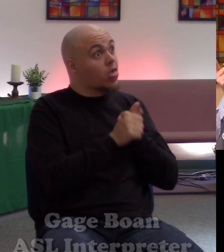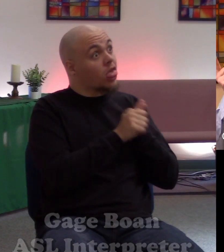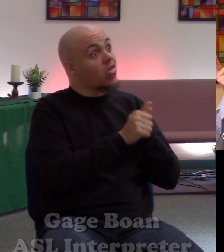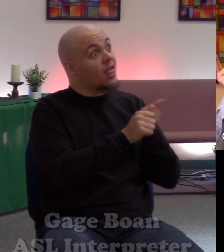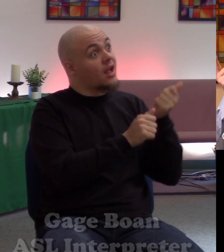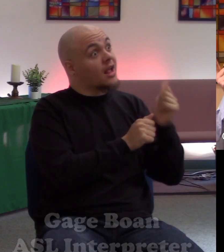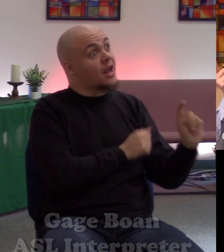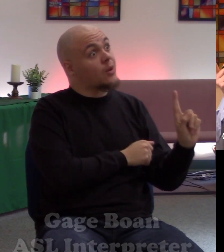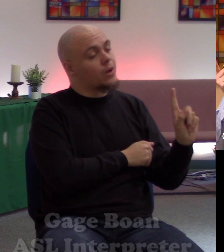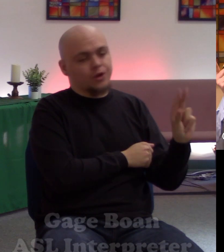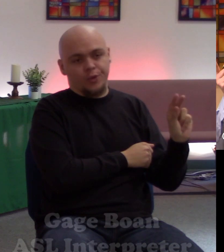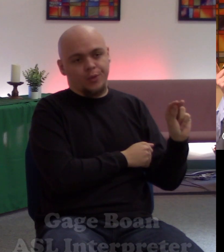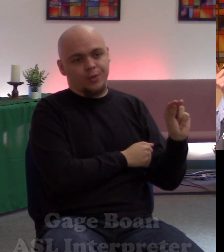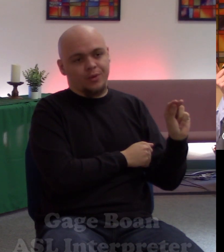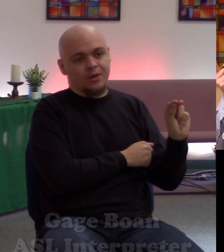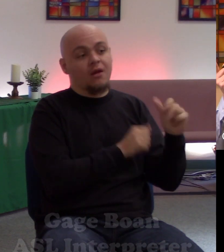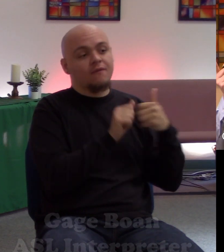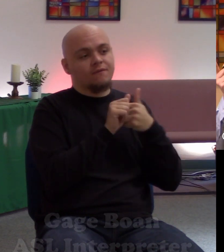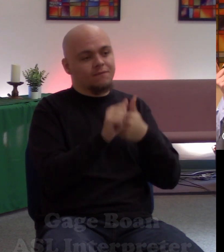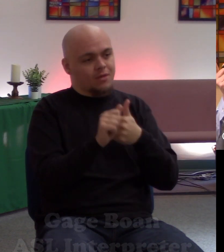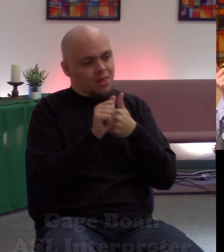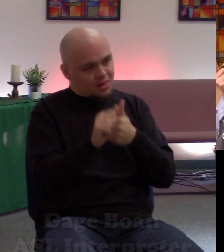Don't be a stupid sheep.